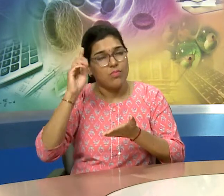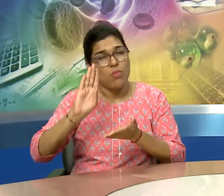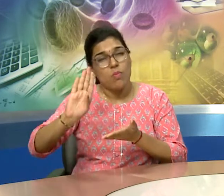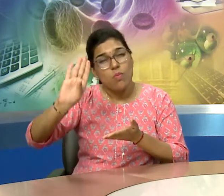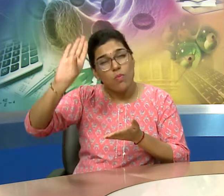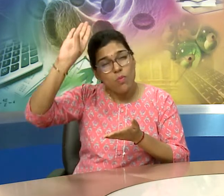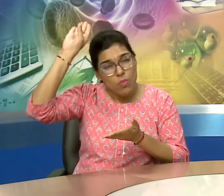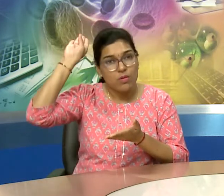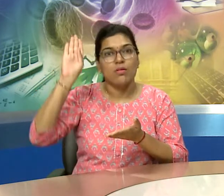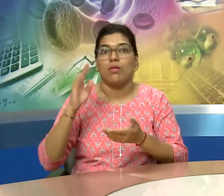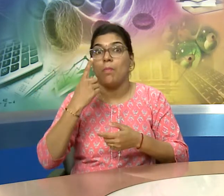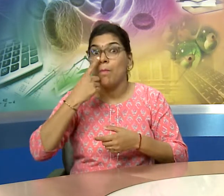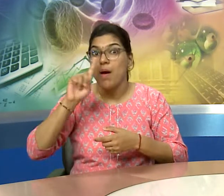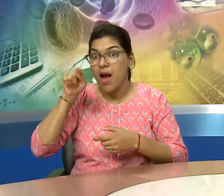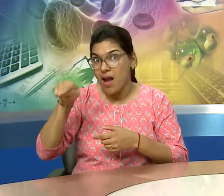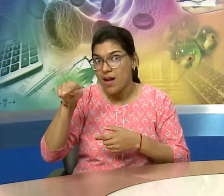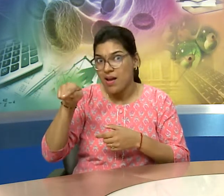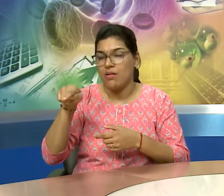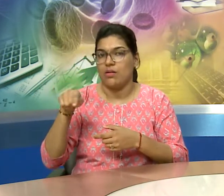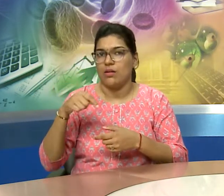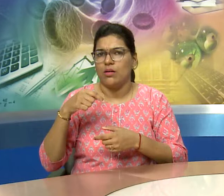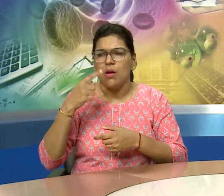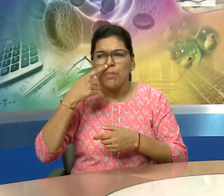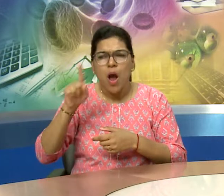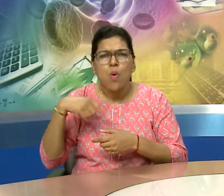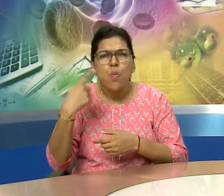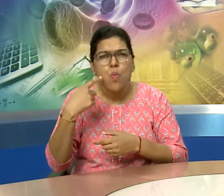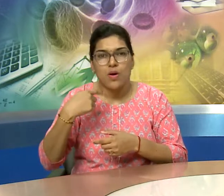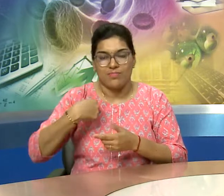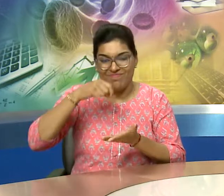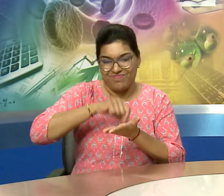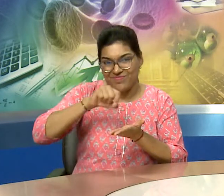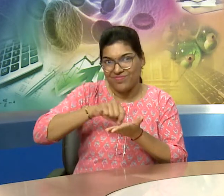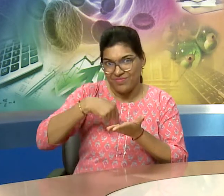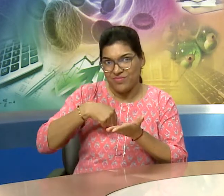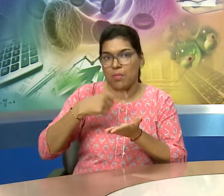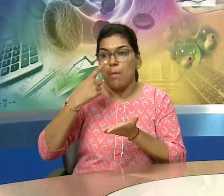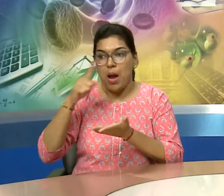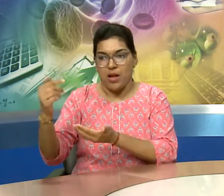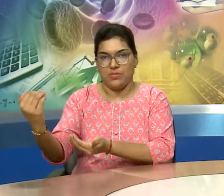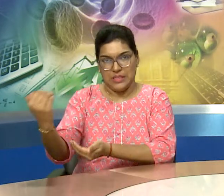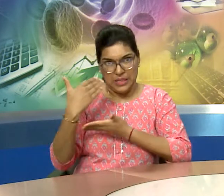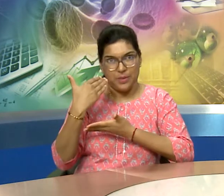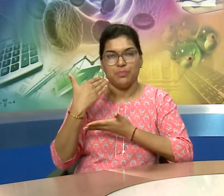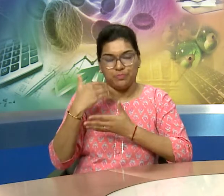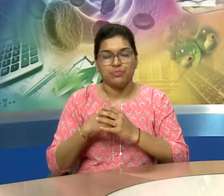The poet is remembering the dark, rainy night.